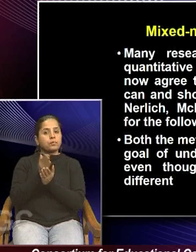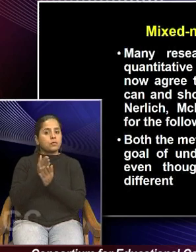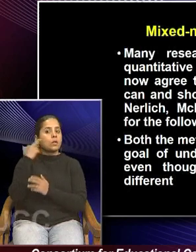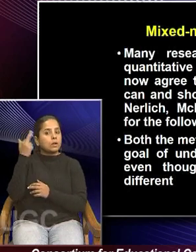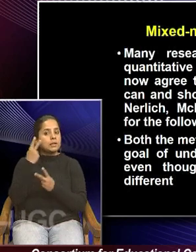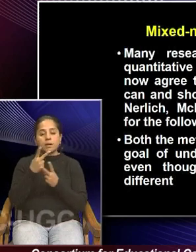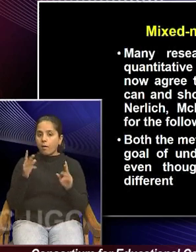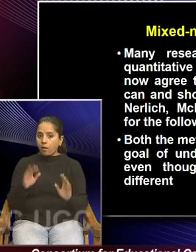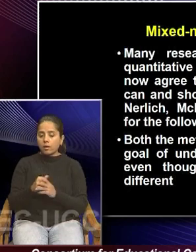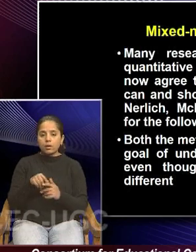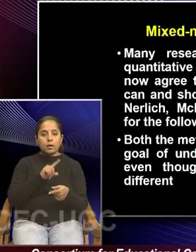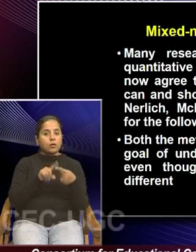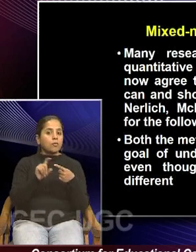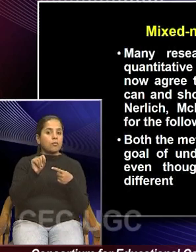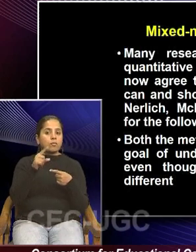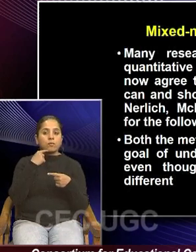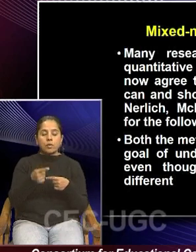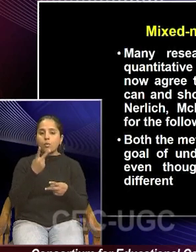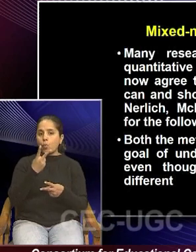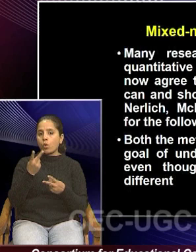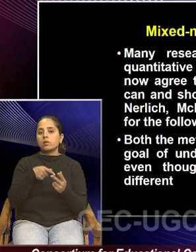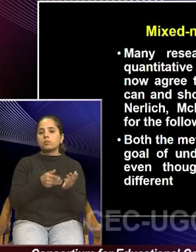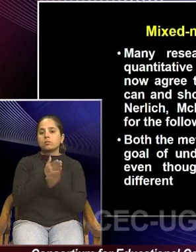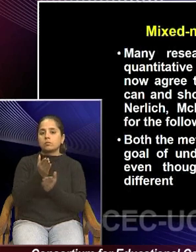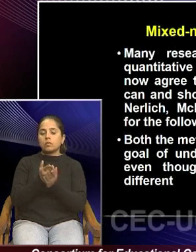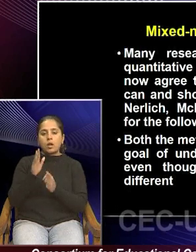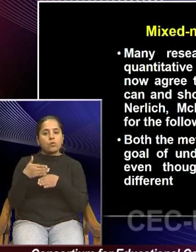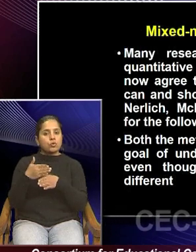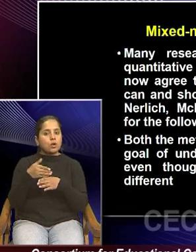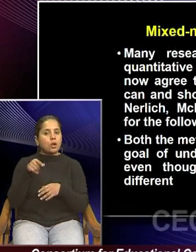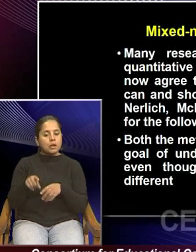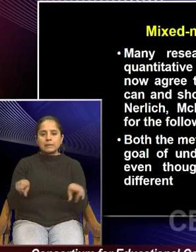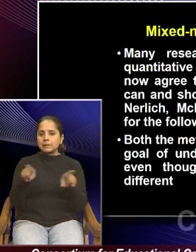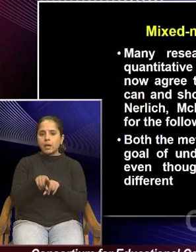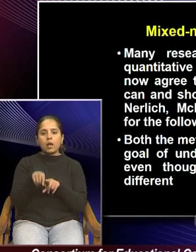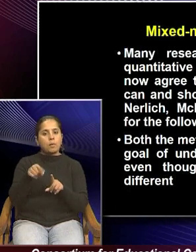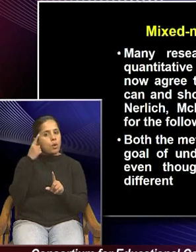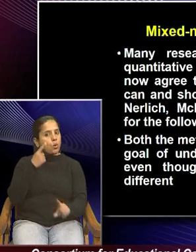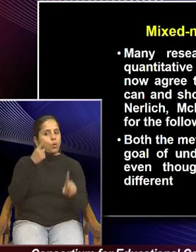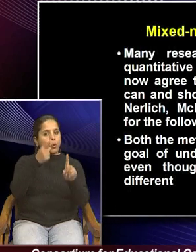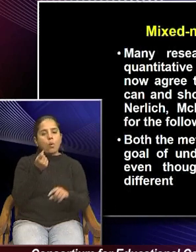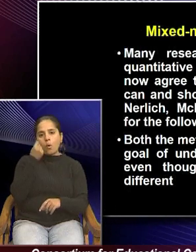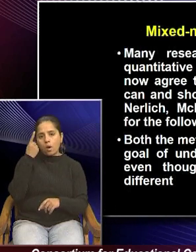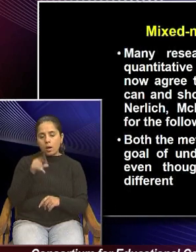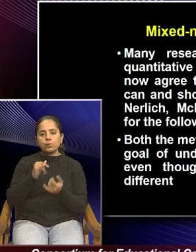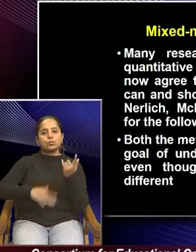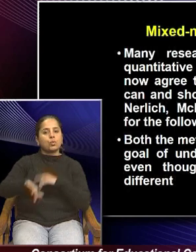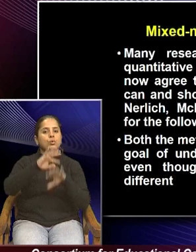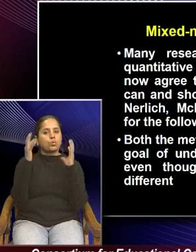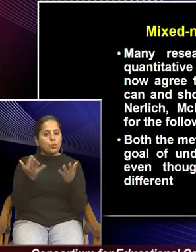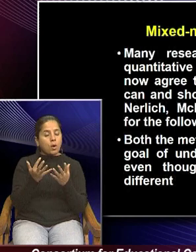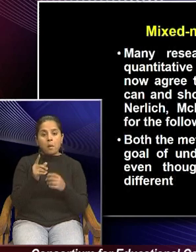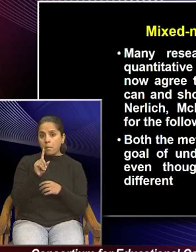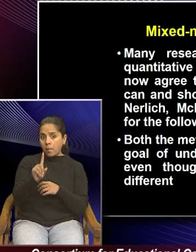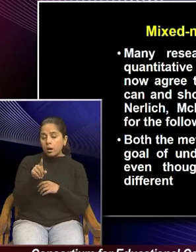reasons for this. Number one, both the methods share the common goal of understanding social world, even